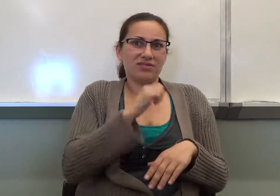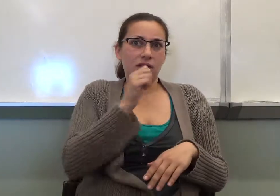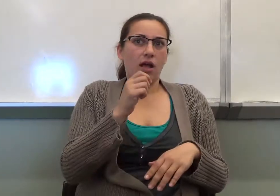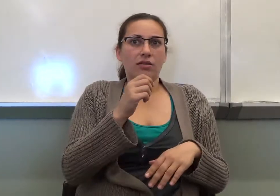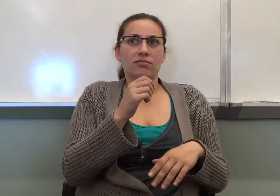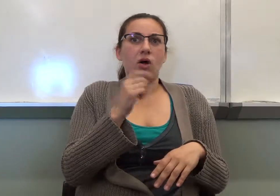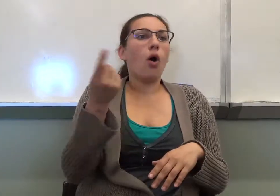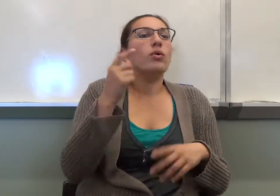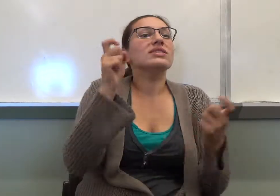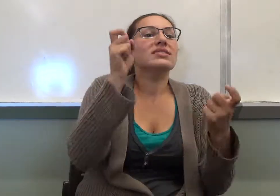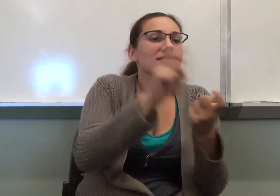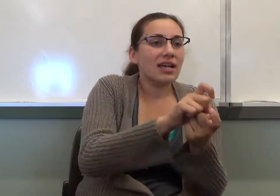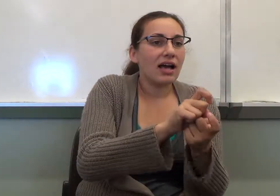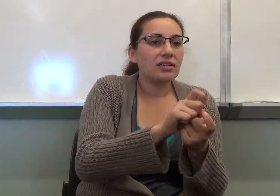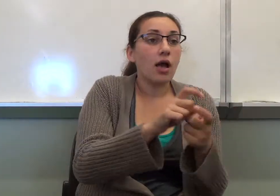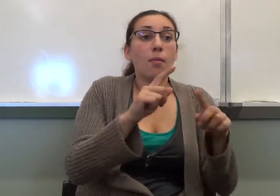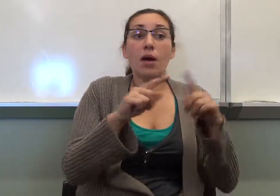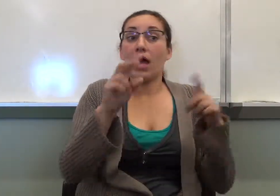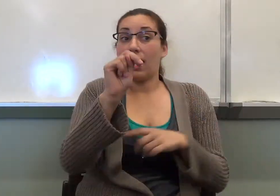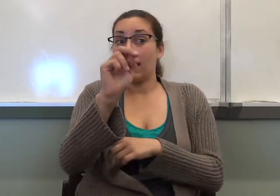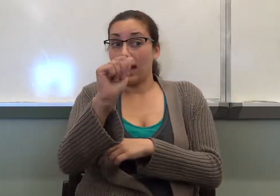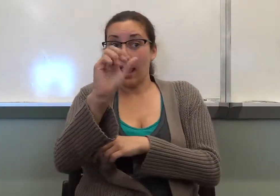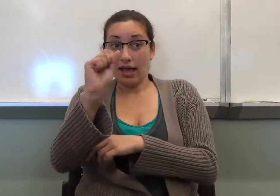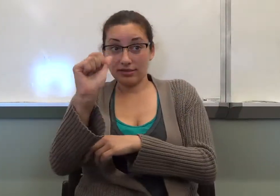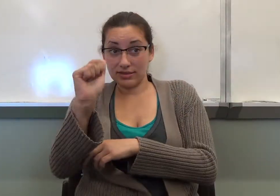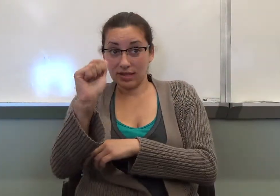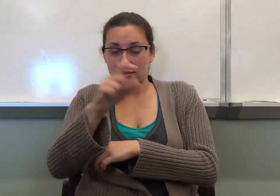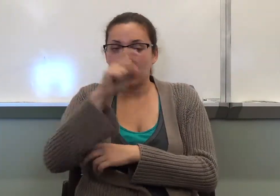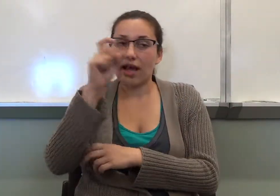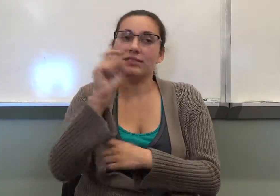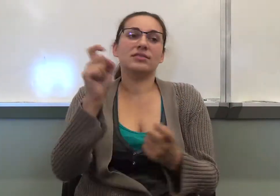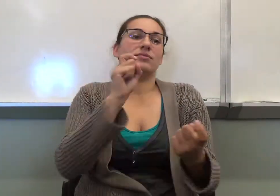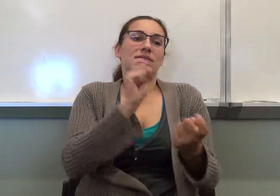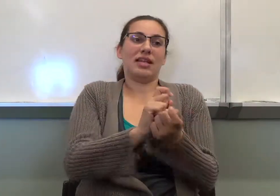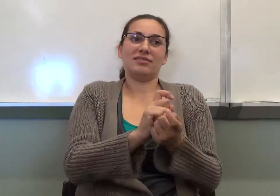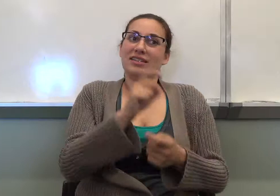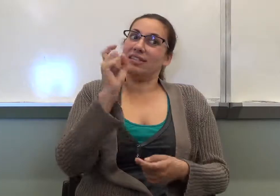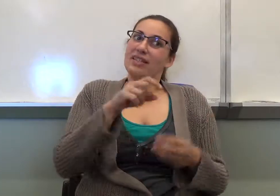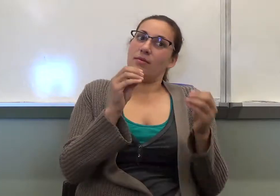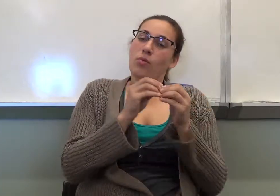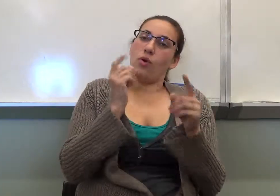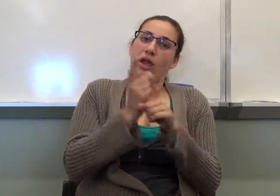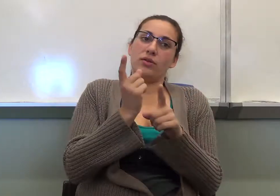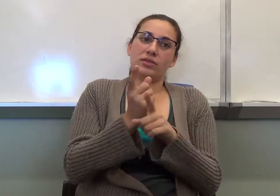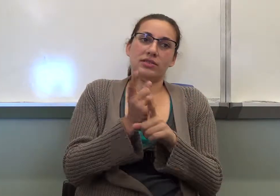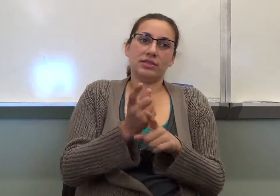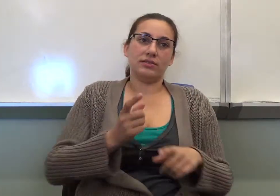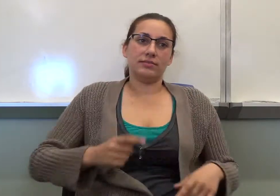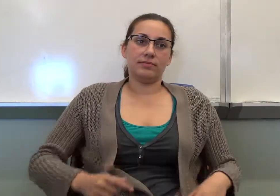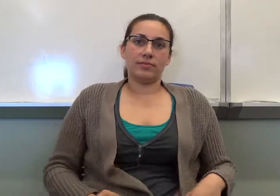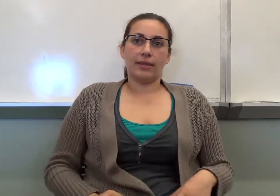except the stuff that NASA gets. They better have more accuracy. All right, so what we do is chop it